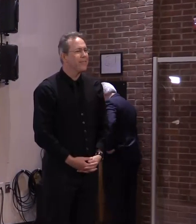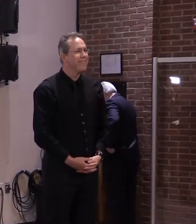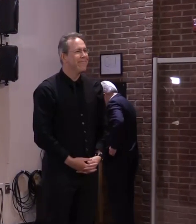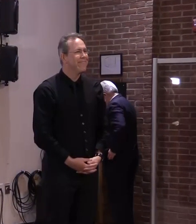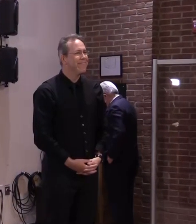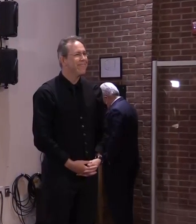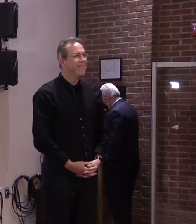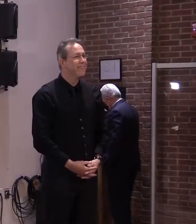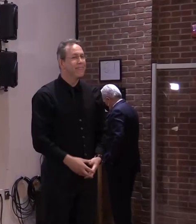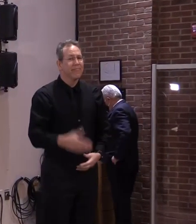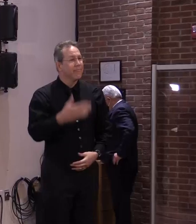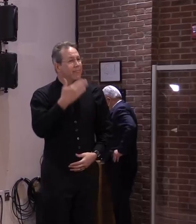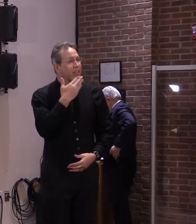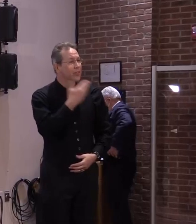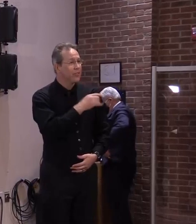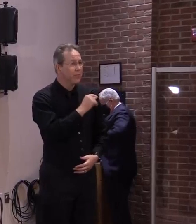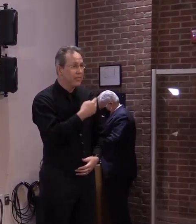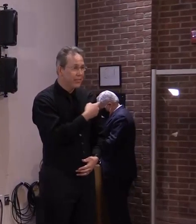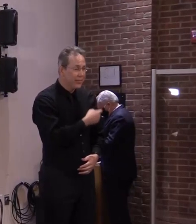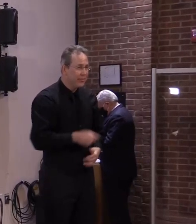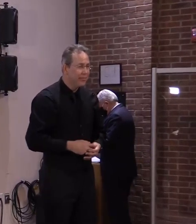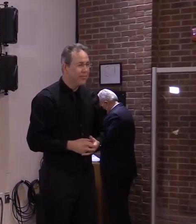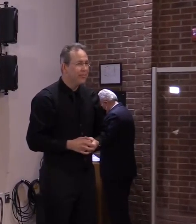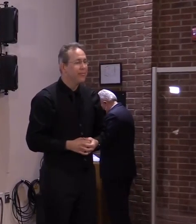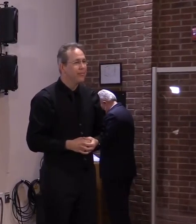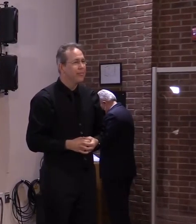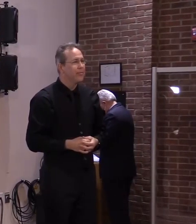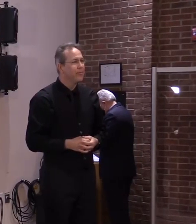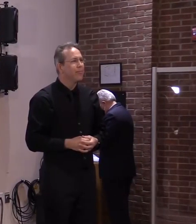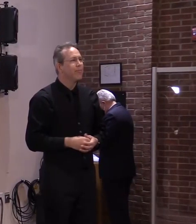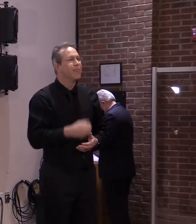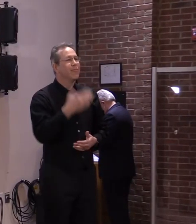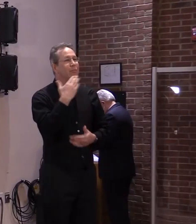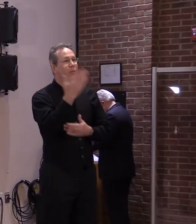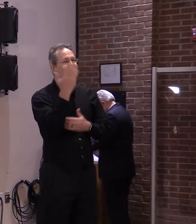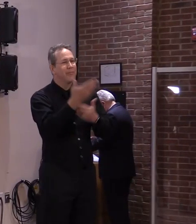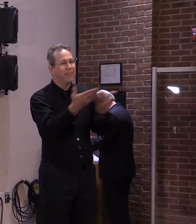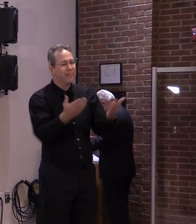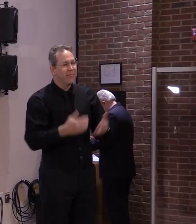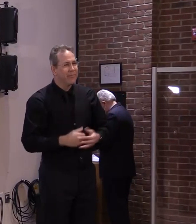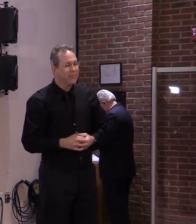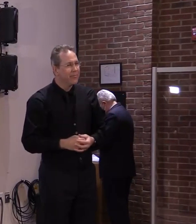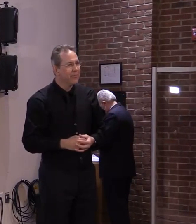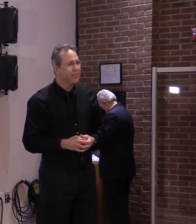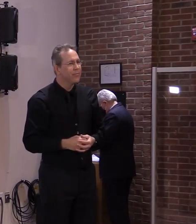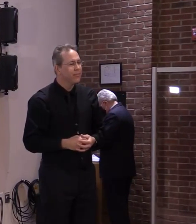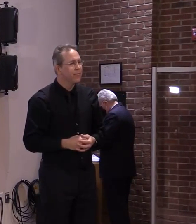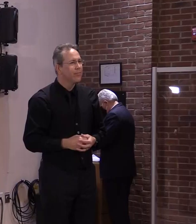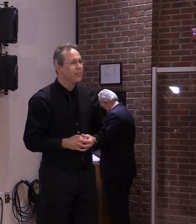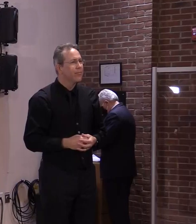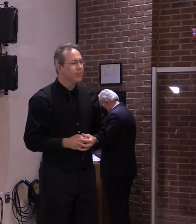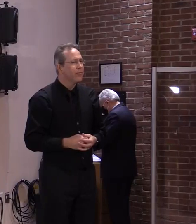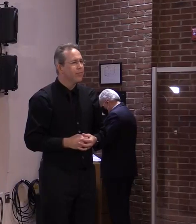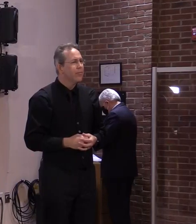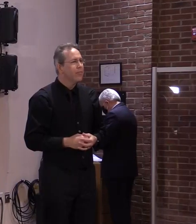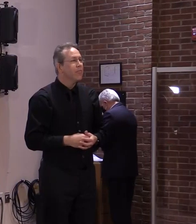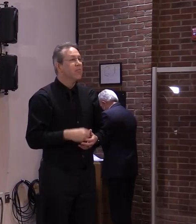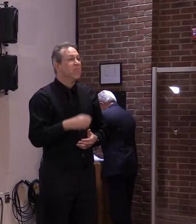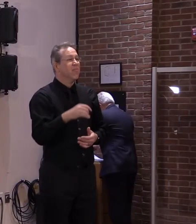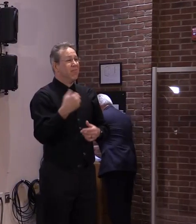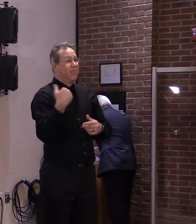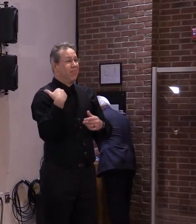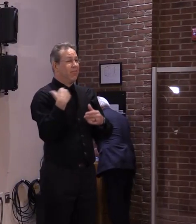Thank you very much, Secretary Smith, and good morning, everyone. We first shared CDC modeling